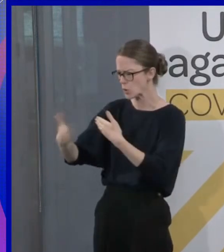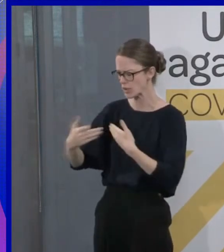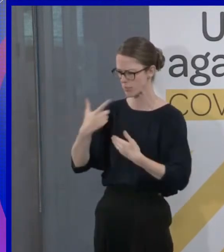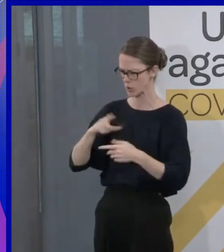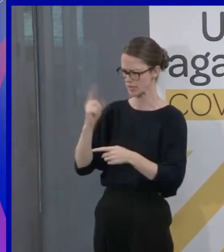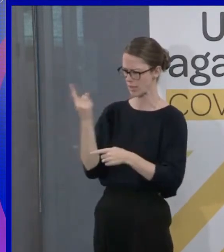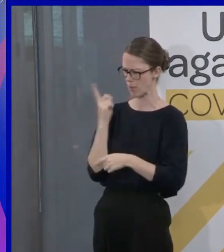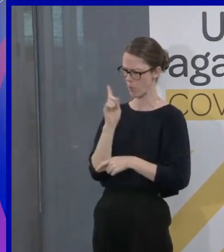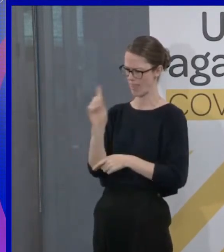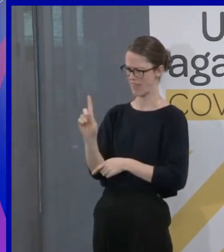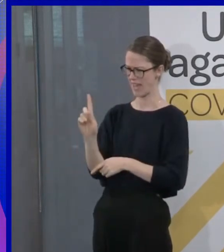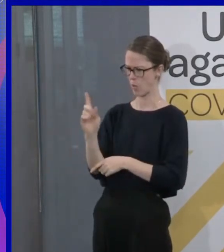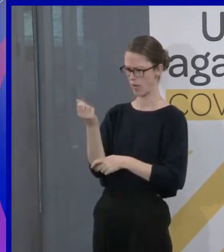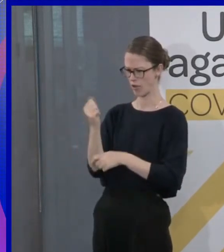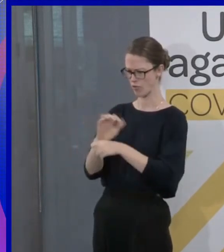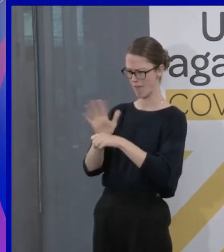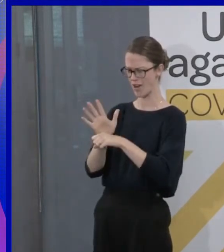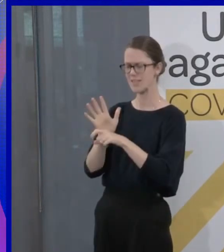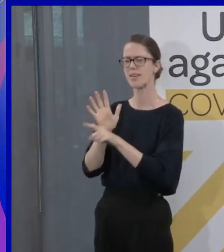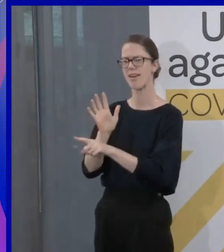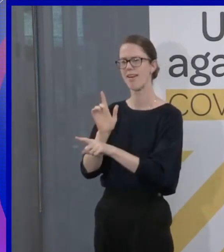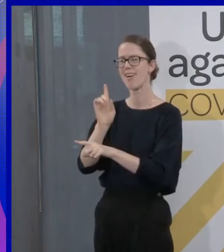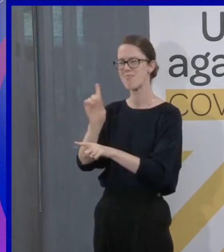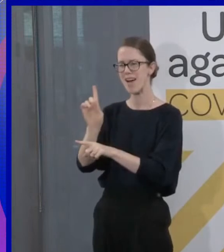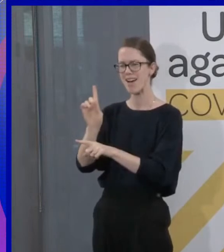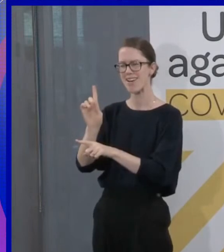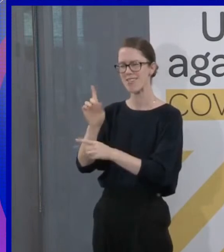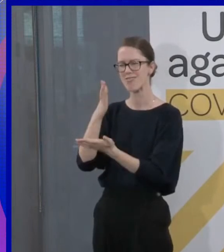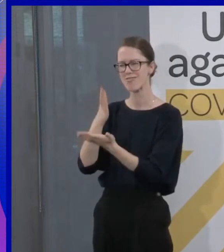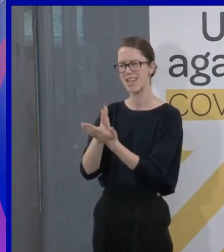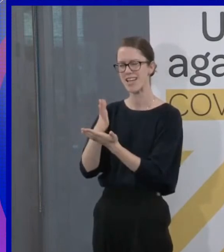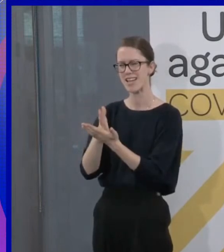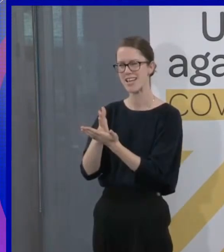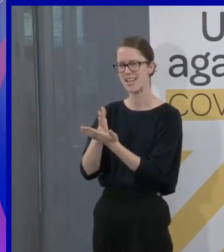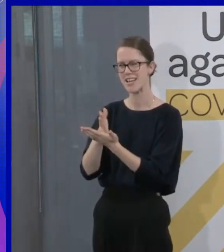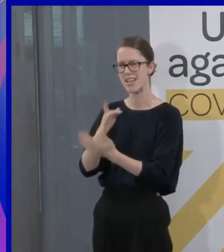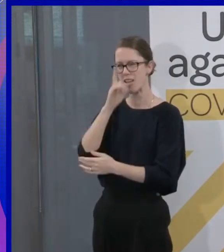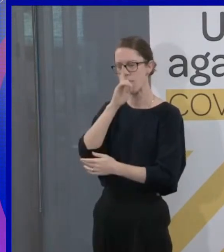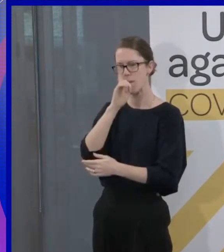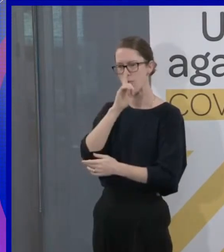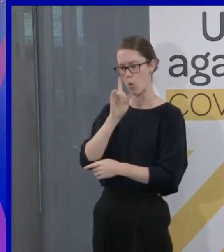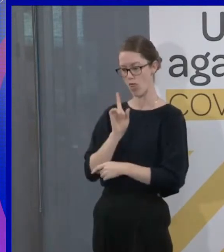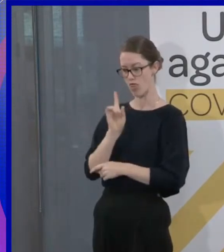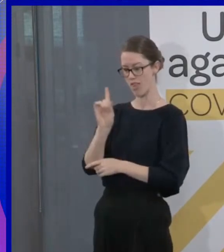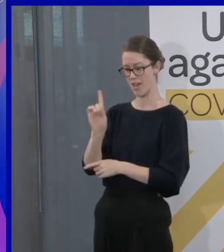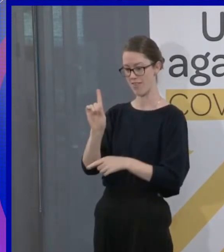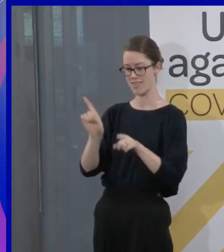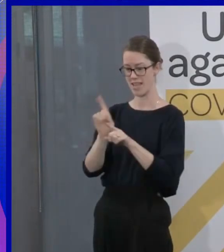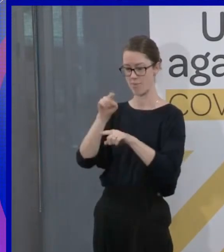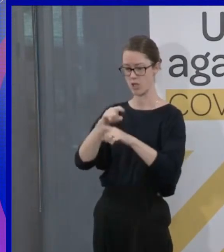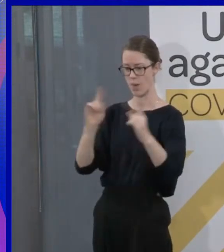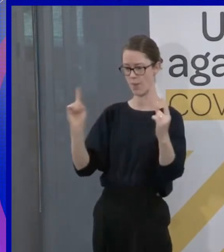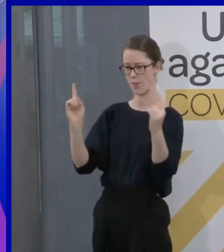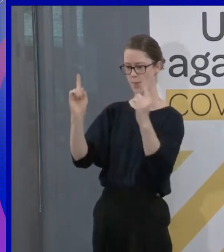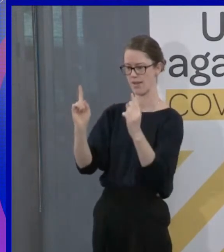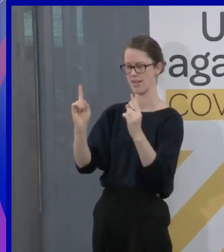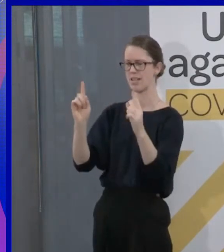at that location for a period. However, in most of these instances, the people who were there at the same time are